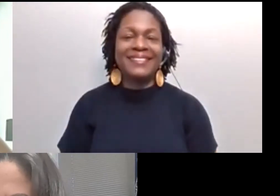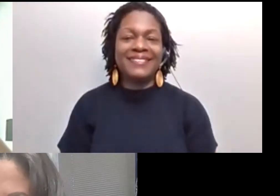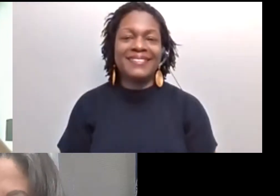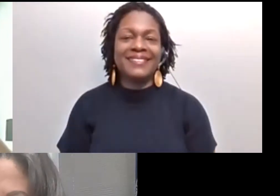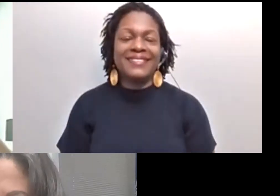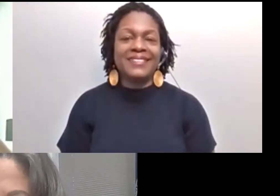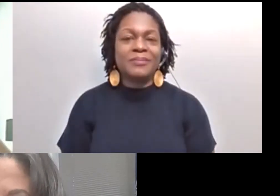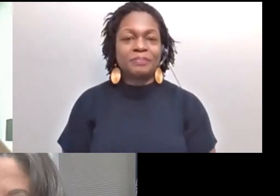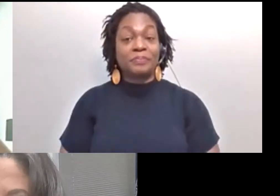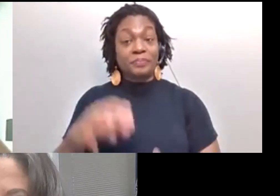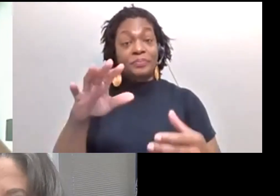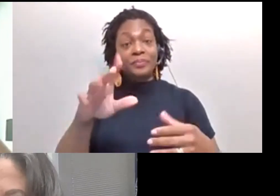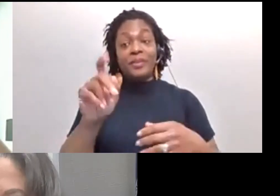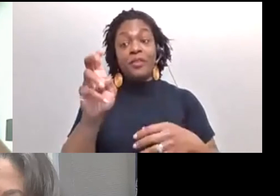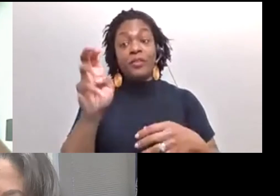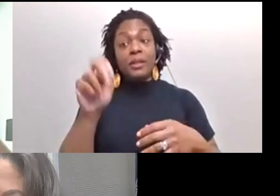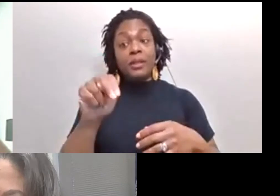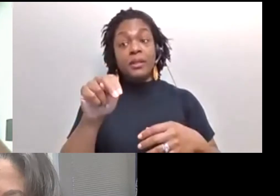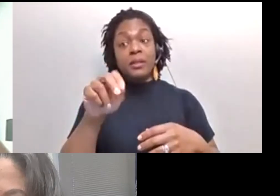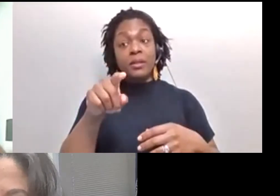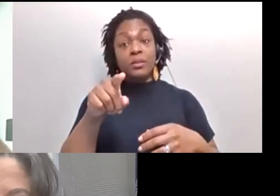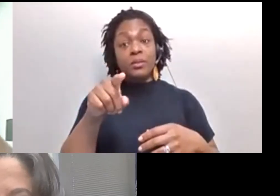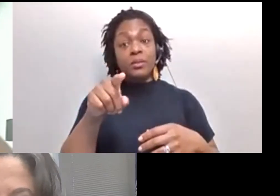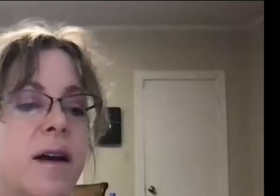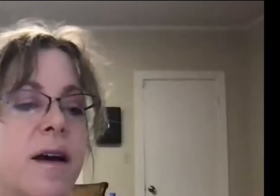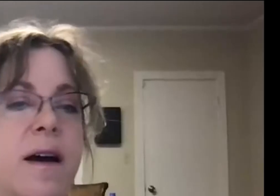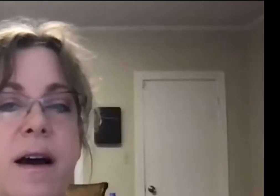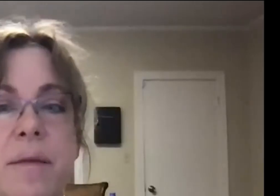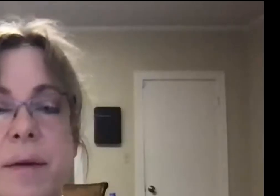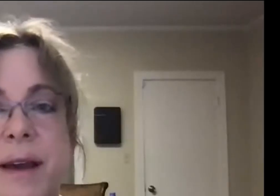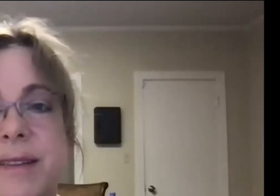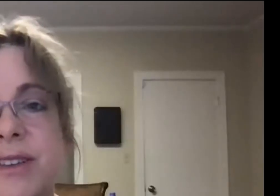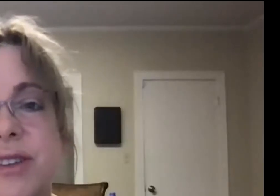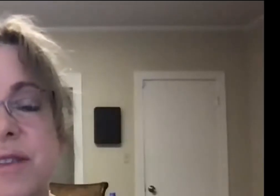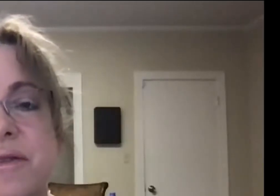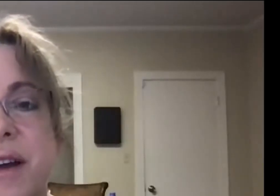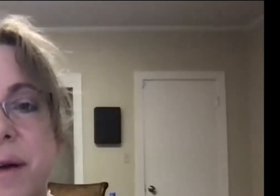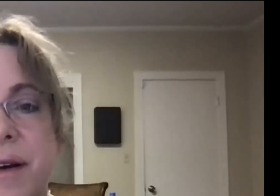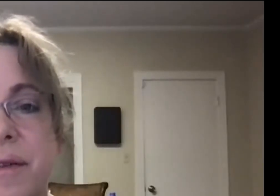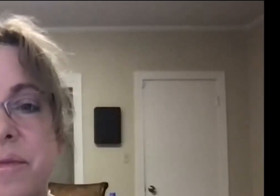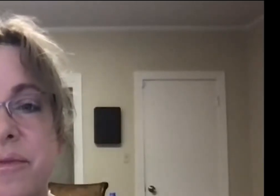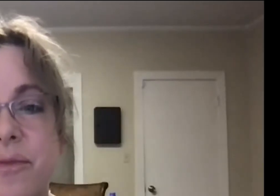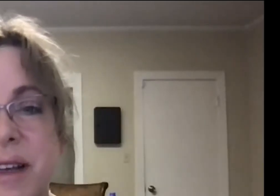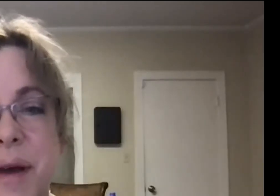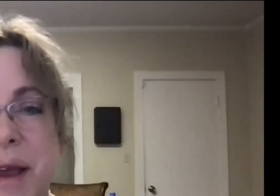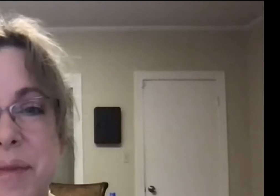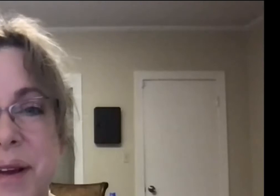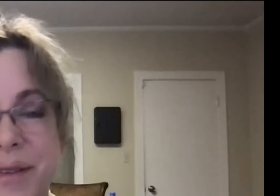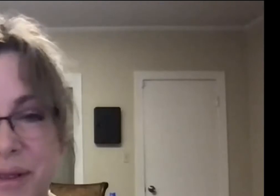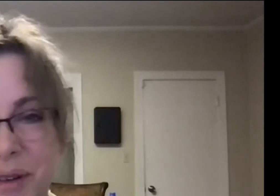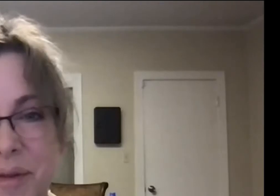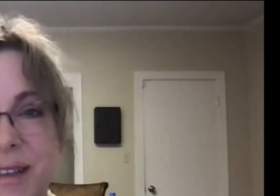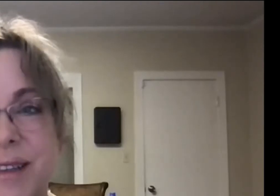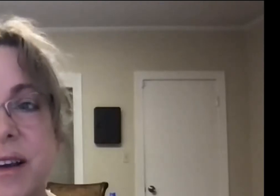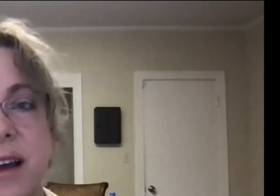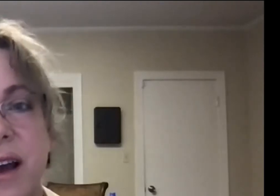And Karen, do you want to speak? I see you have a comment. Hi, Bambi. Yes, I just couldn't find my raise my hand button